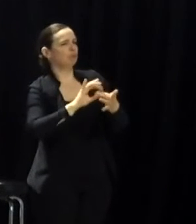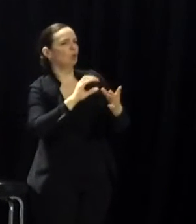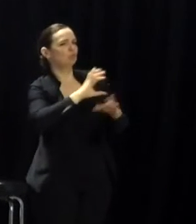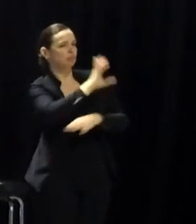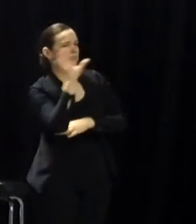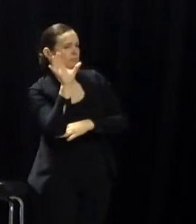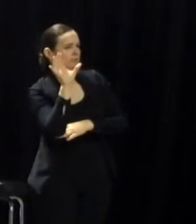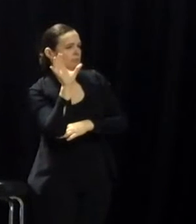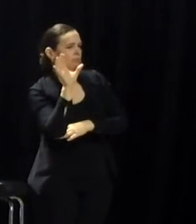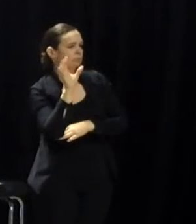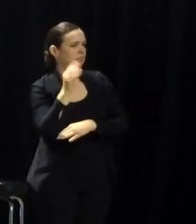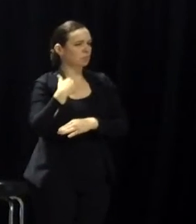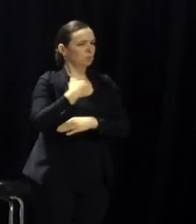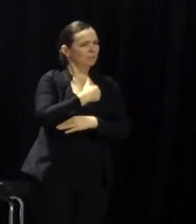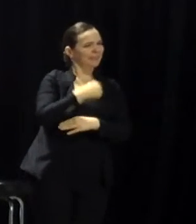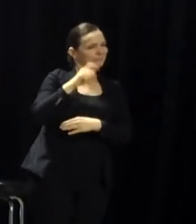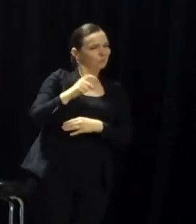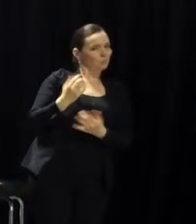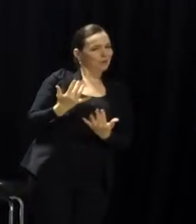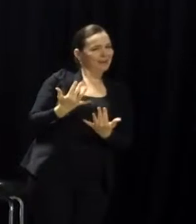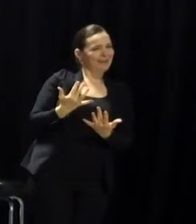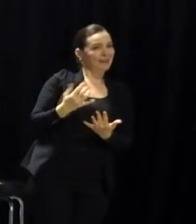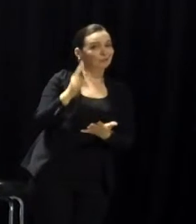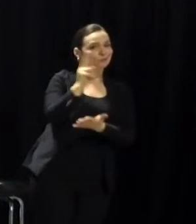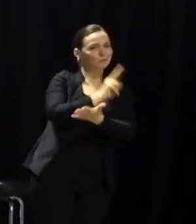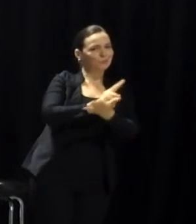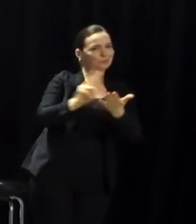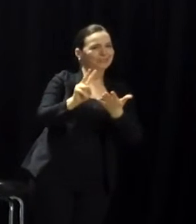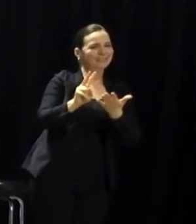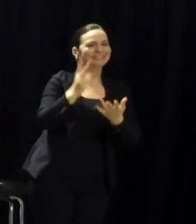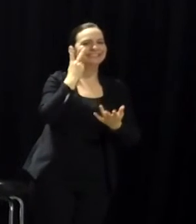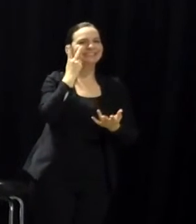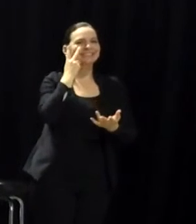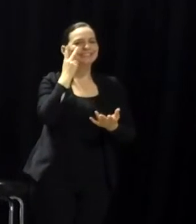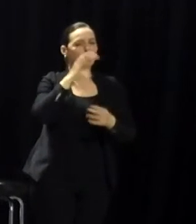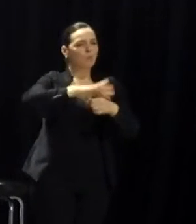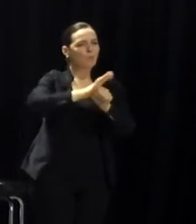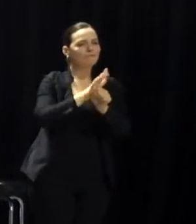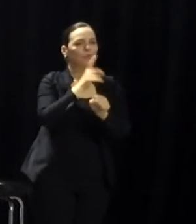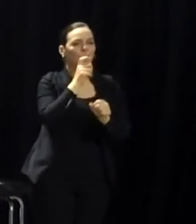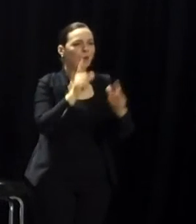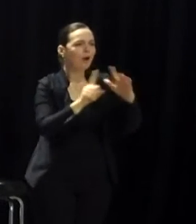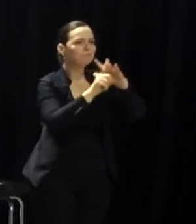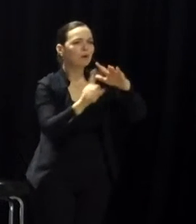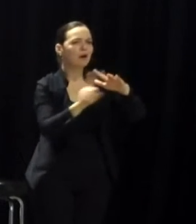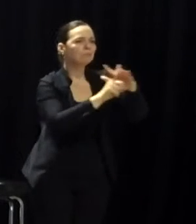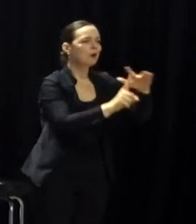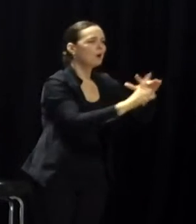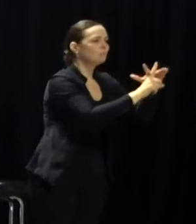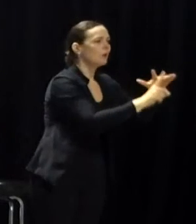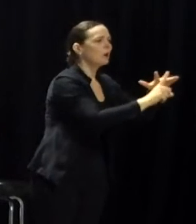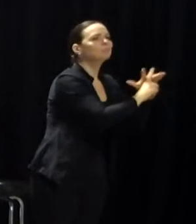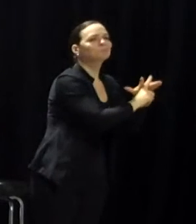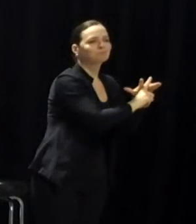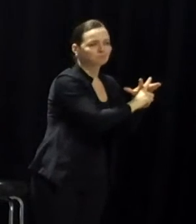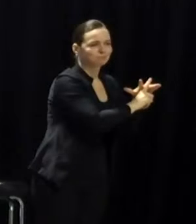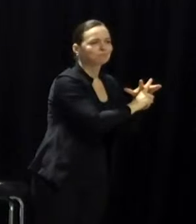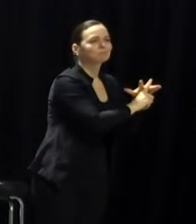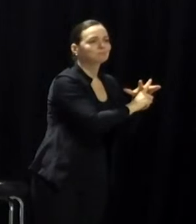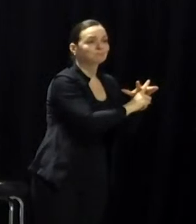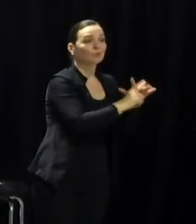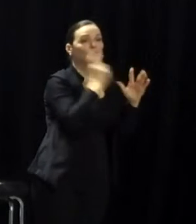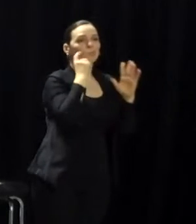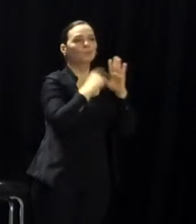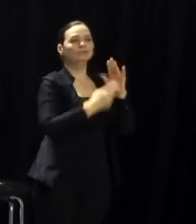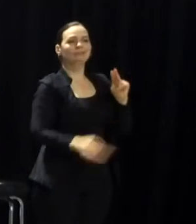us. But we had an uptick. It doesn't look right now, we'll knock on wood, it's as strong as what we saw